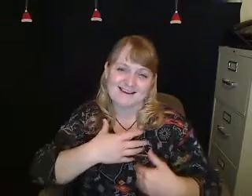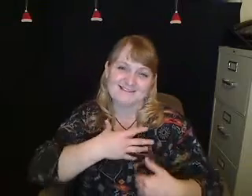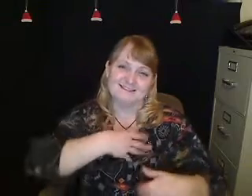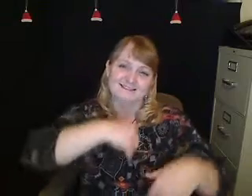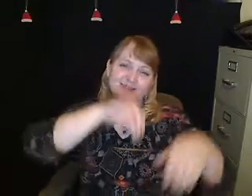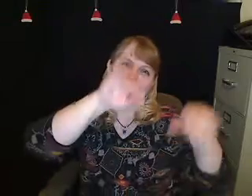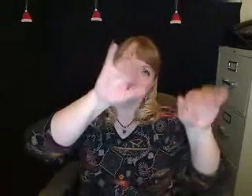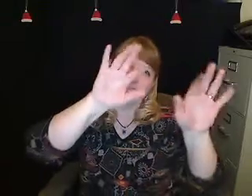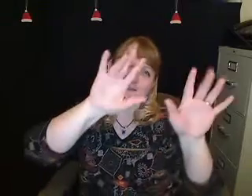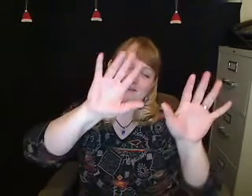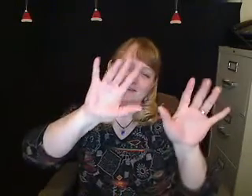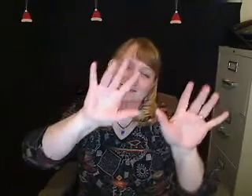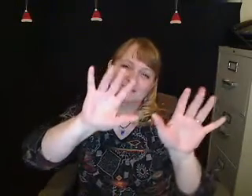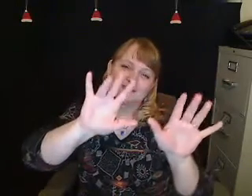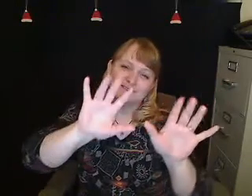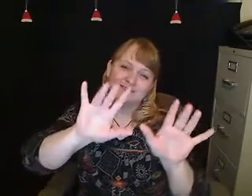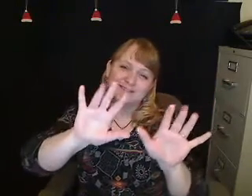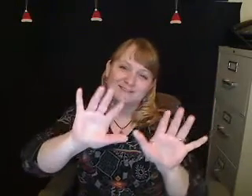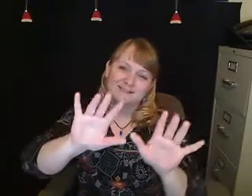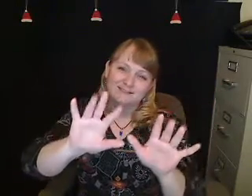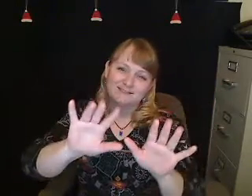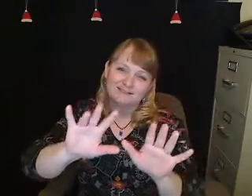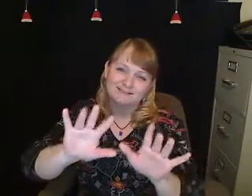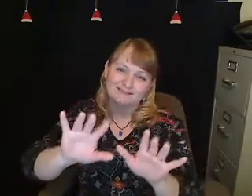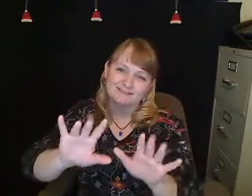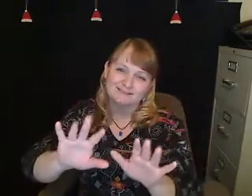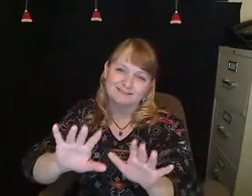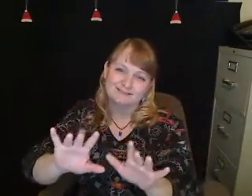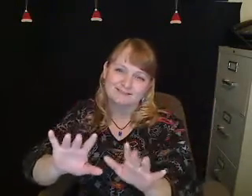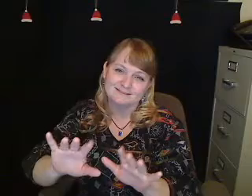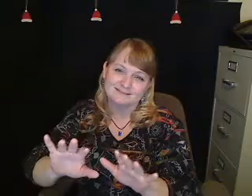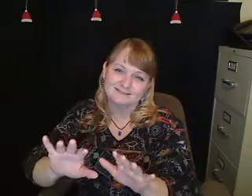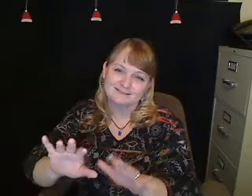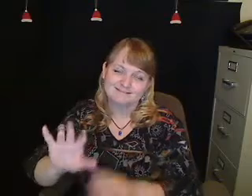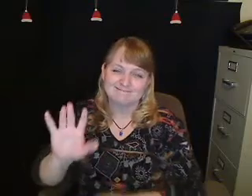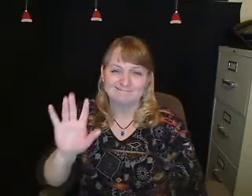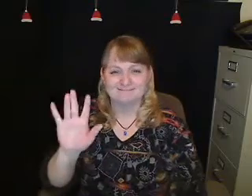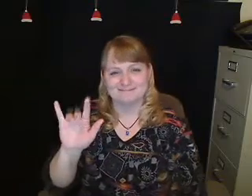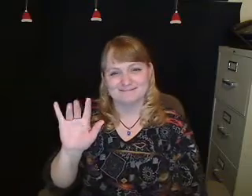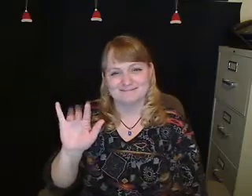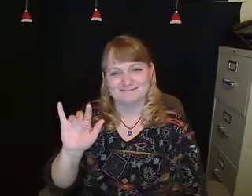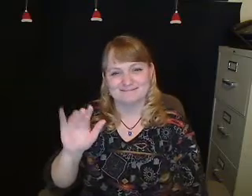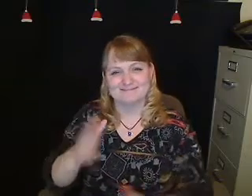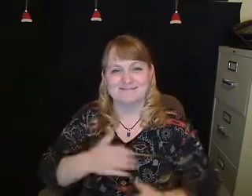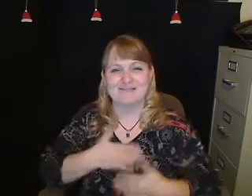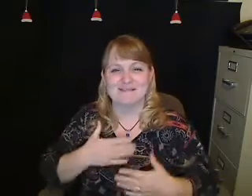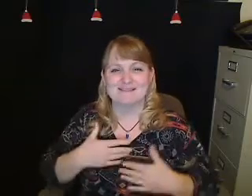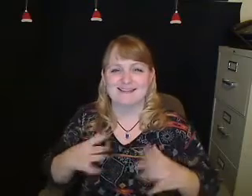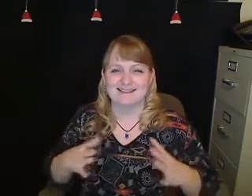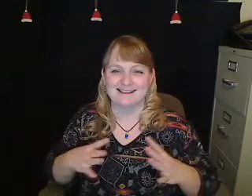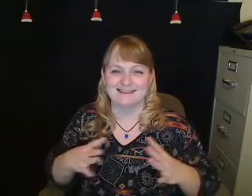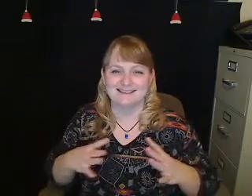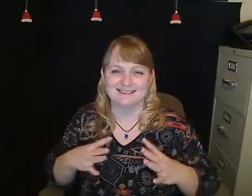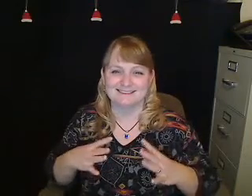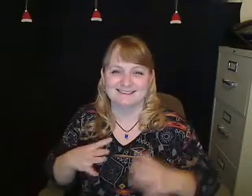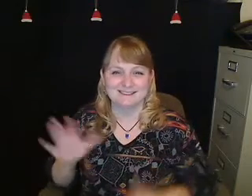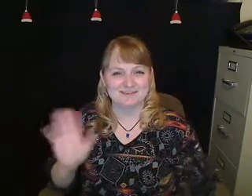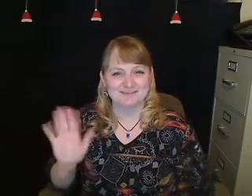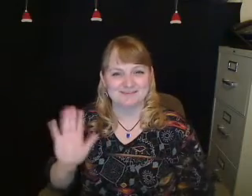me. I want to tell you. That since the moment I met you, I can't even get your face out of my